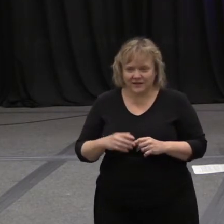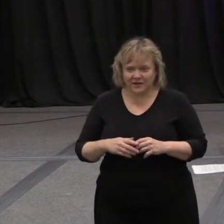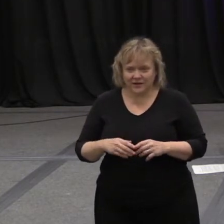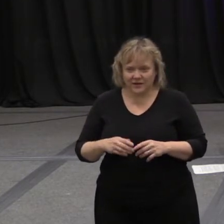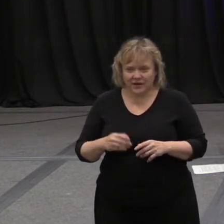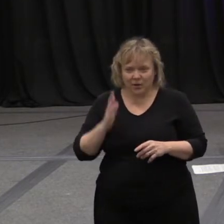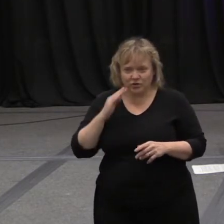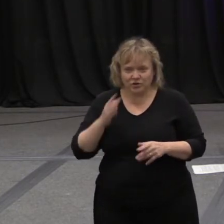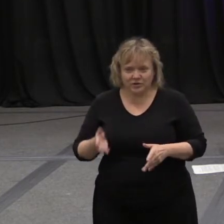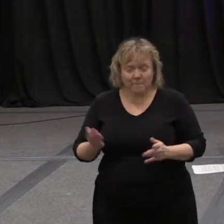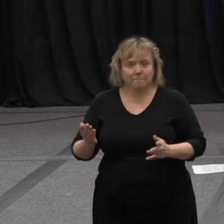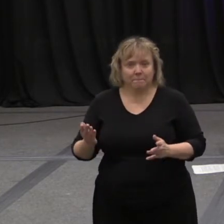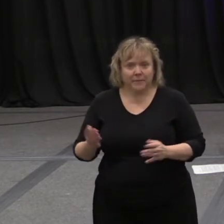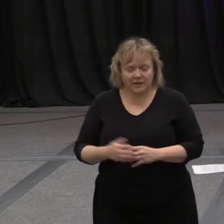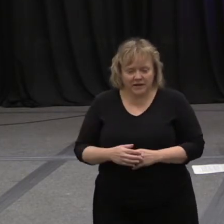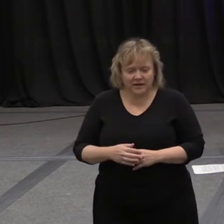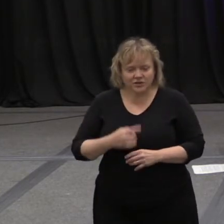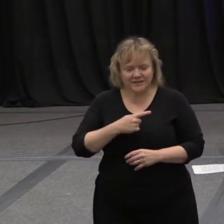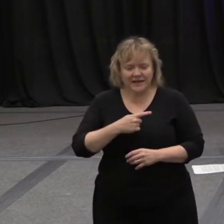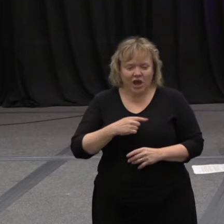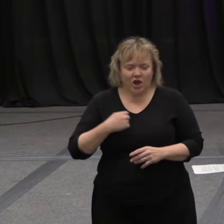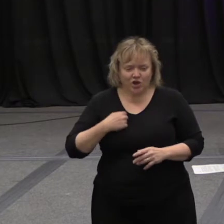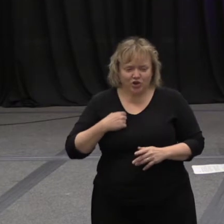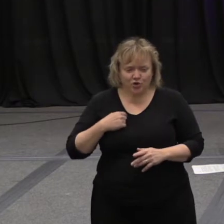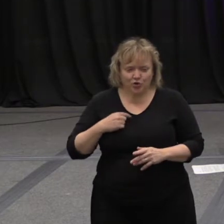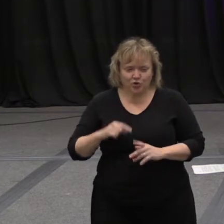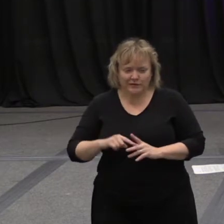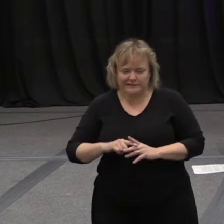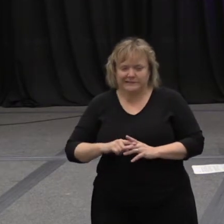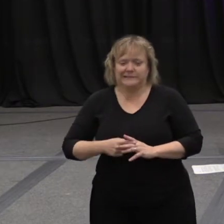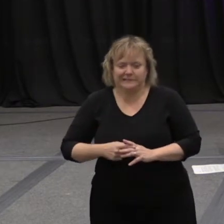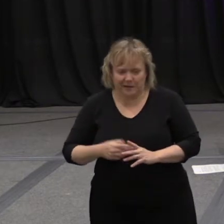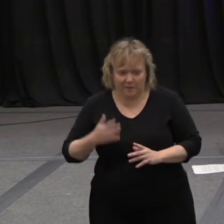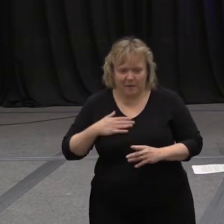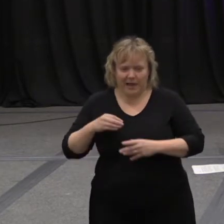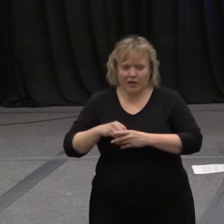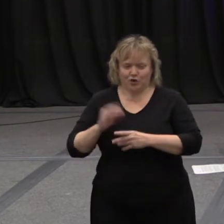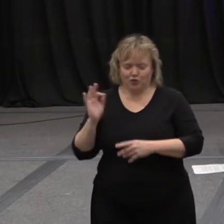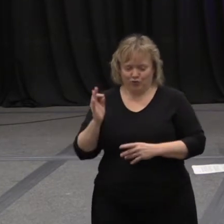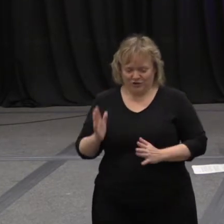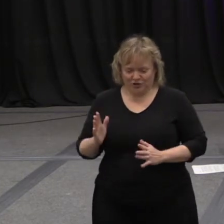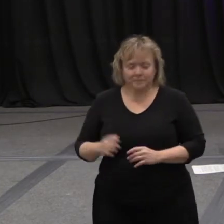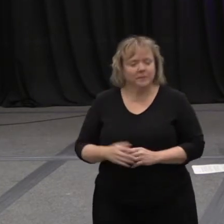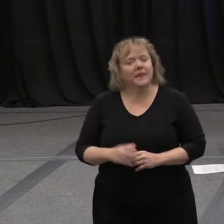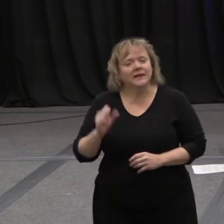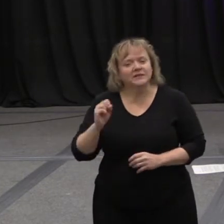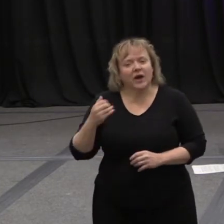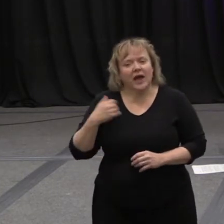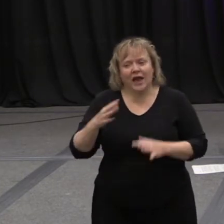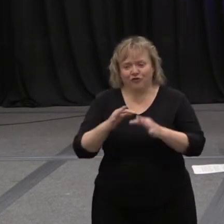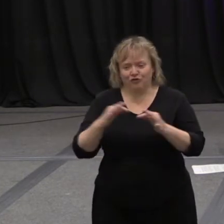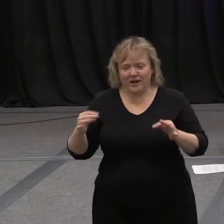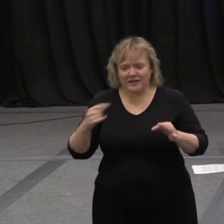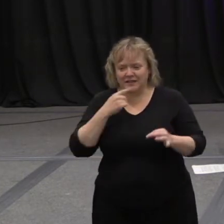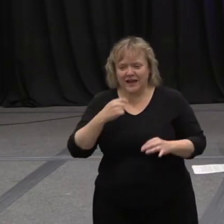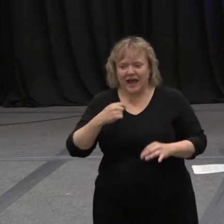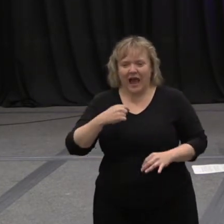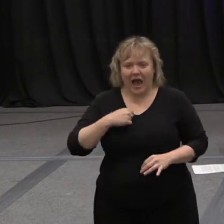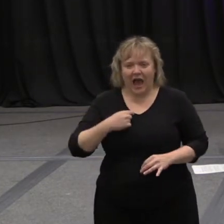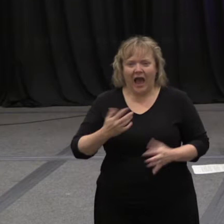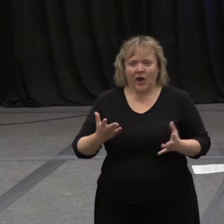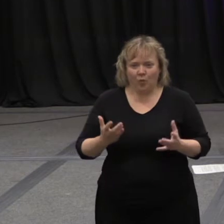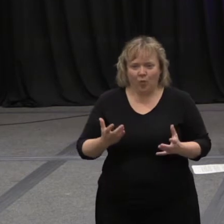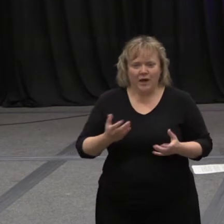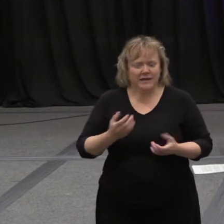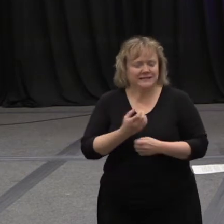You might have accidentally unleashed my inner preacher here. So the phrase, I was saved, makes me table flipping